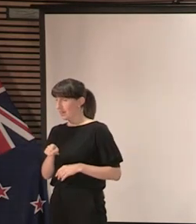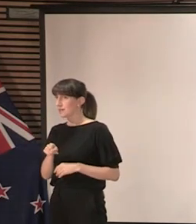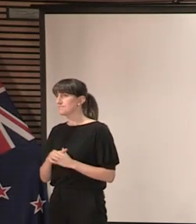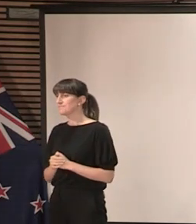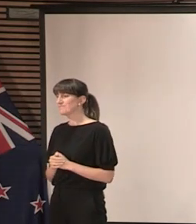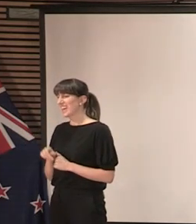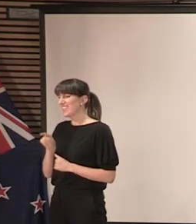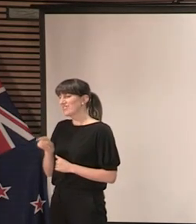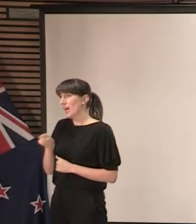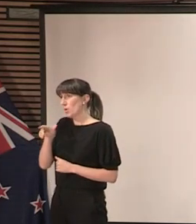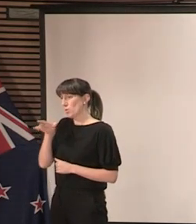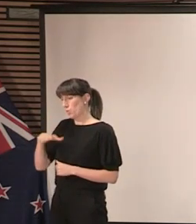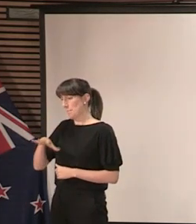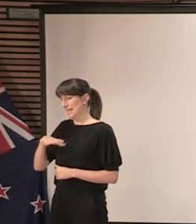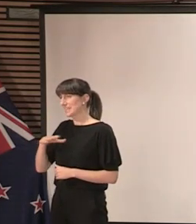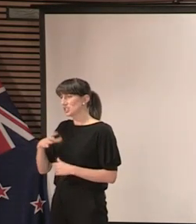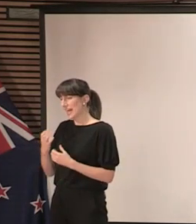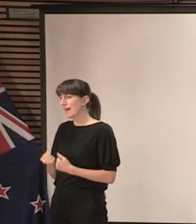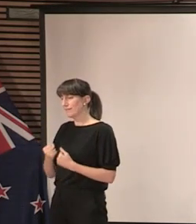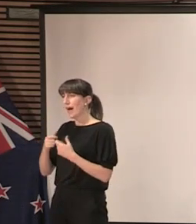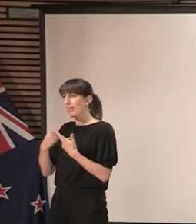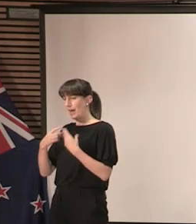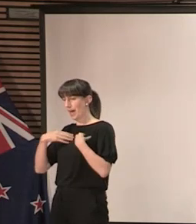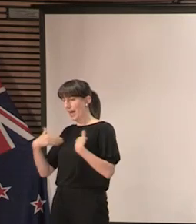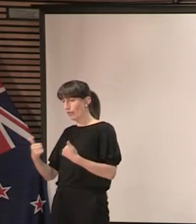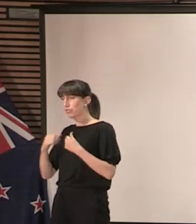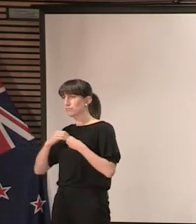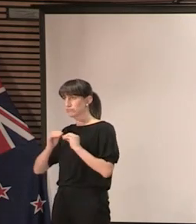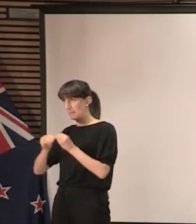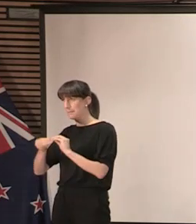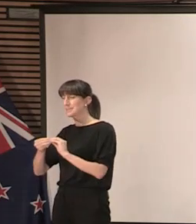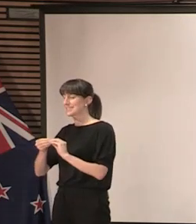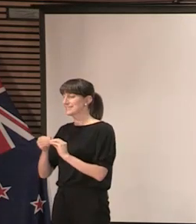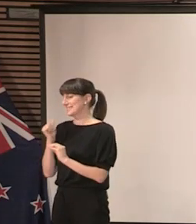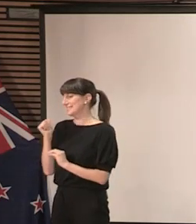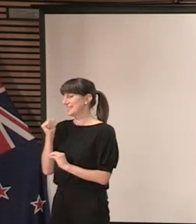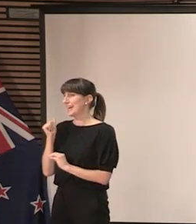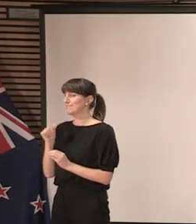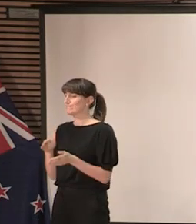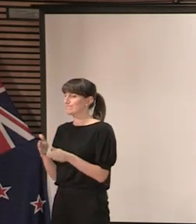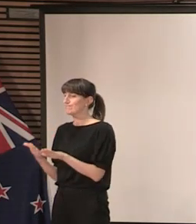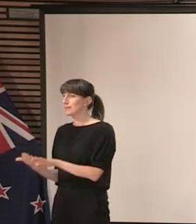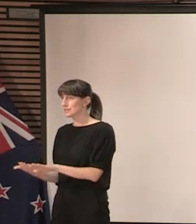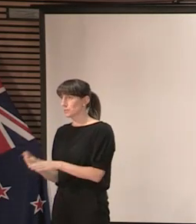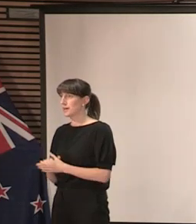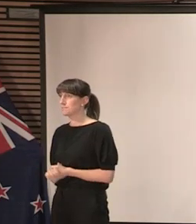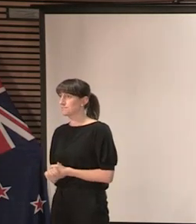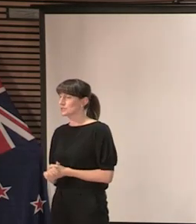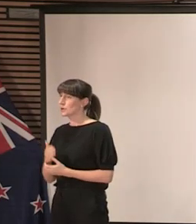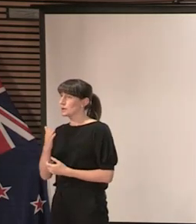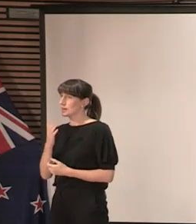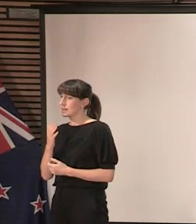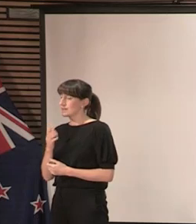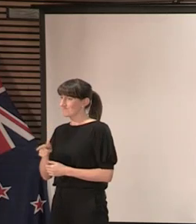condition, died yesterday. Our thoughts are with this woman's family and friends, and we ask that their privacy is respected at